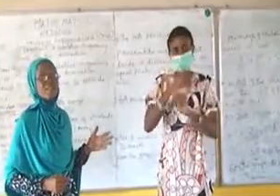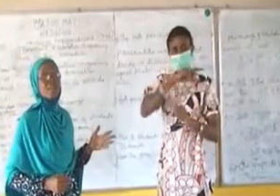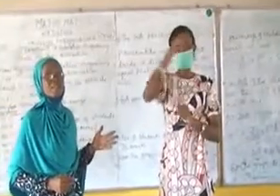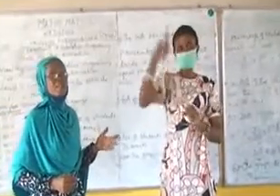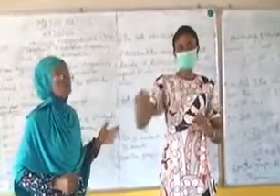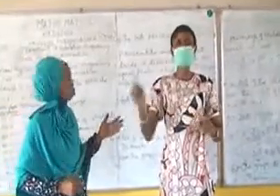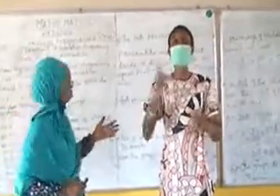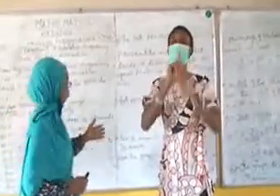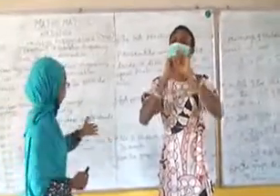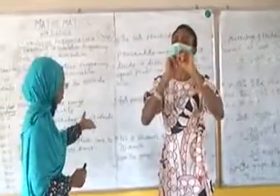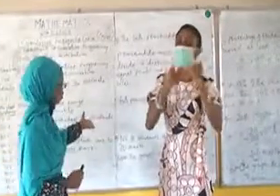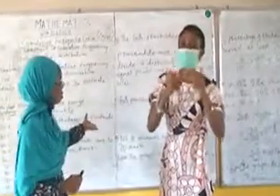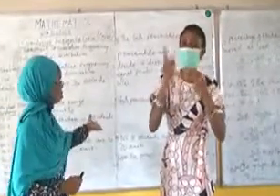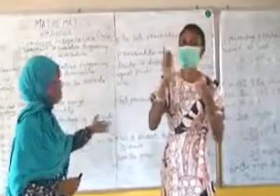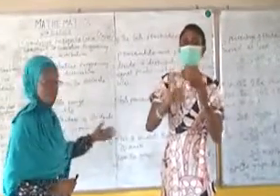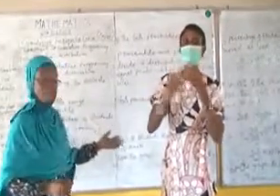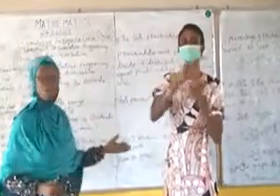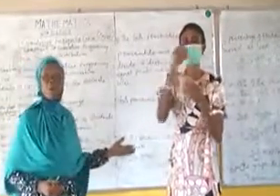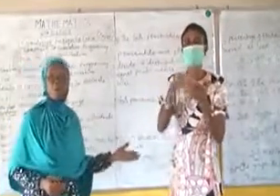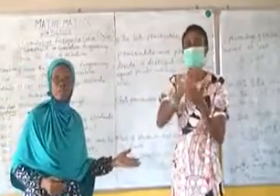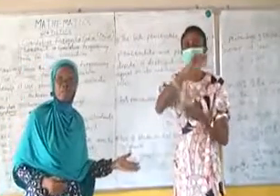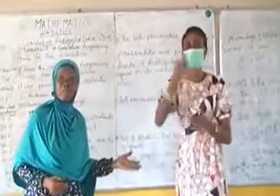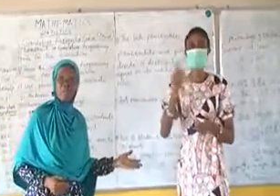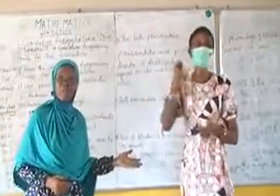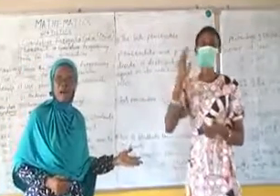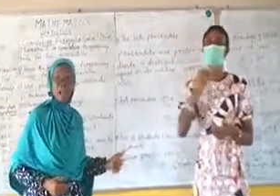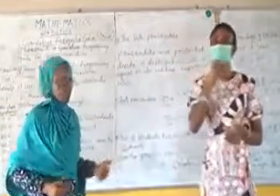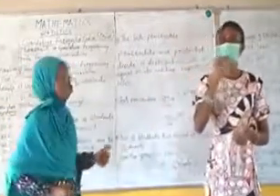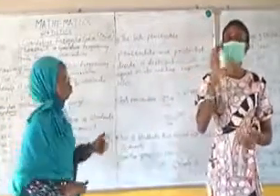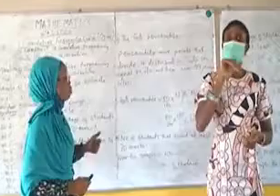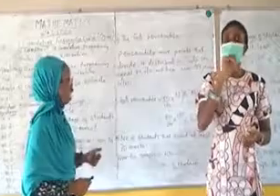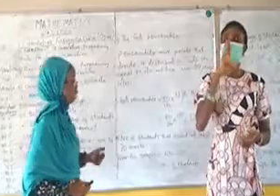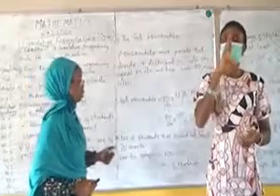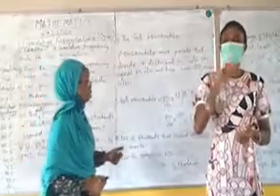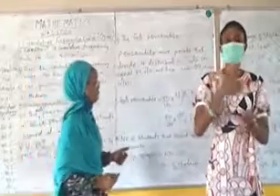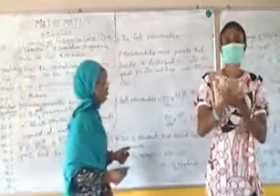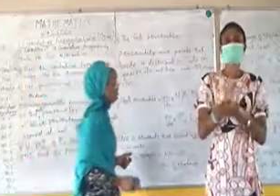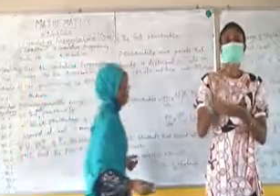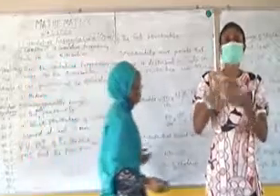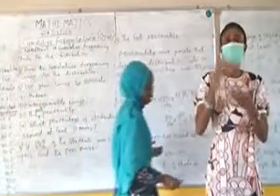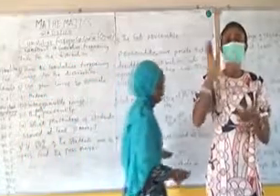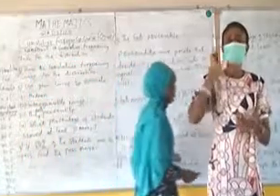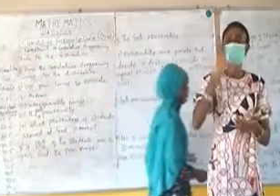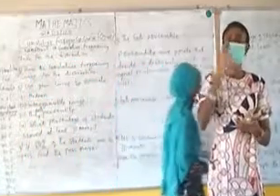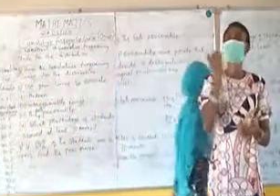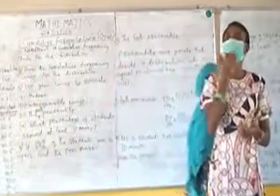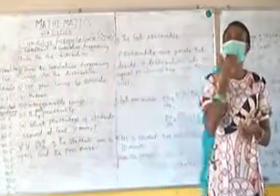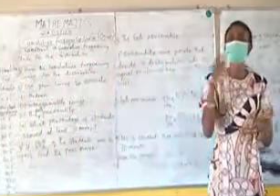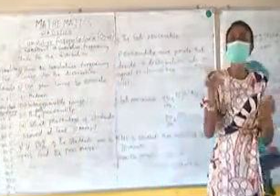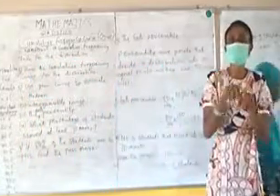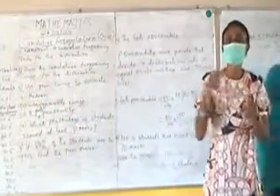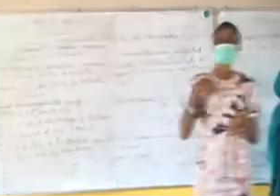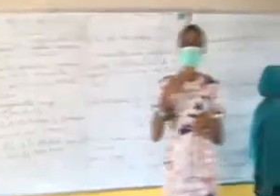your answers to these questions might not be correct. And as we mark, in marking the